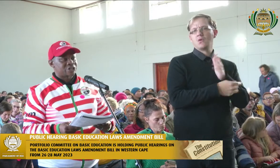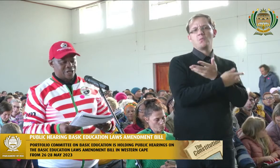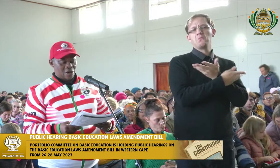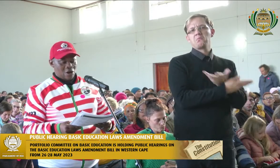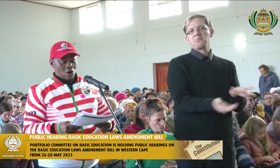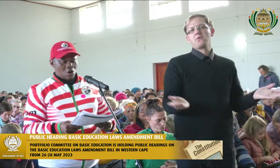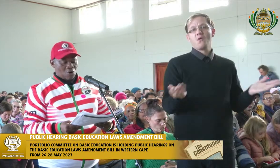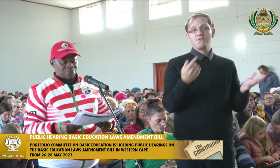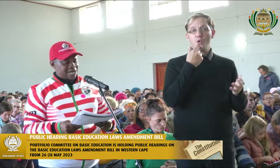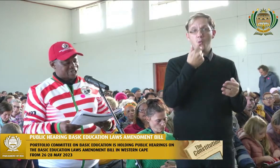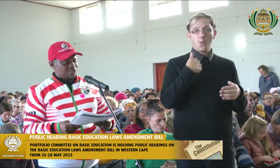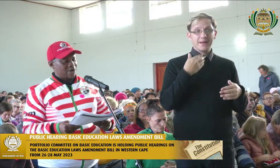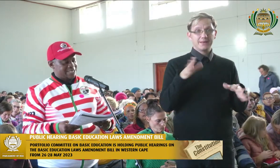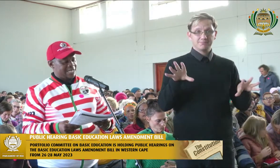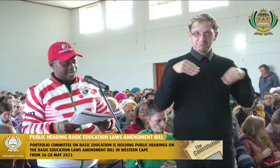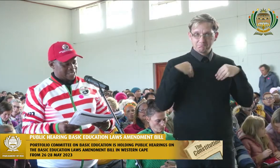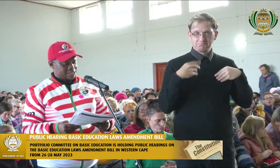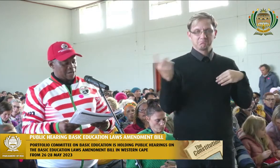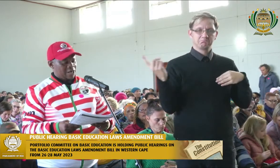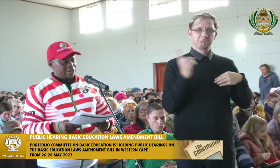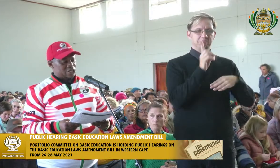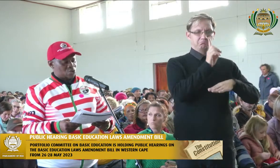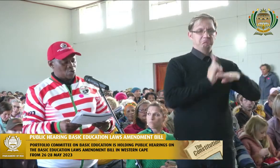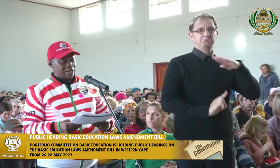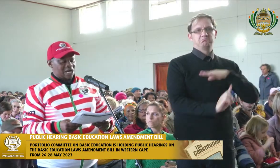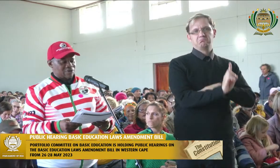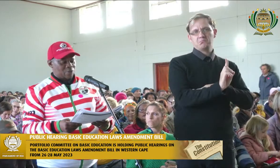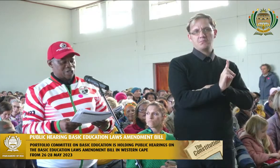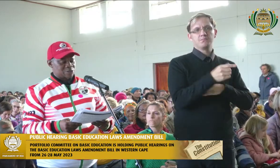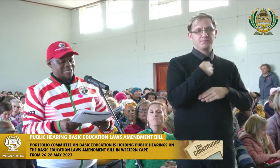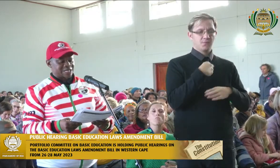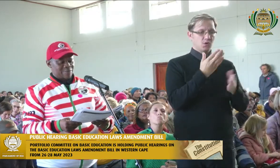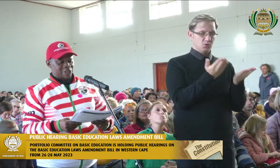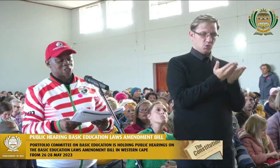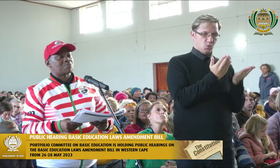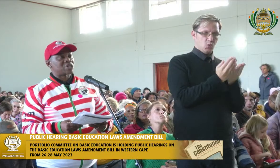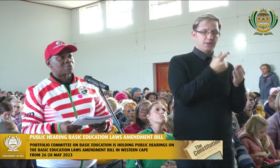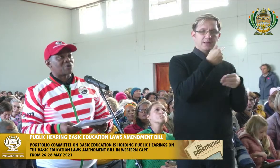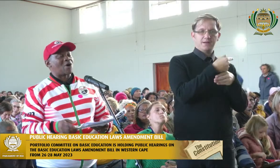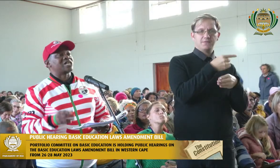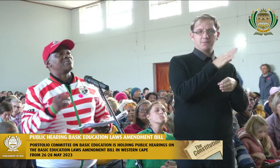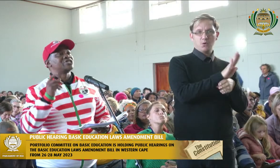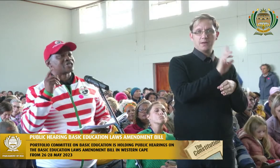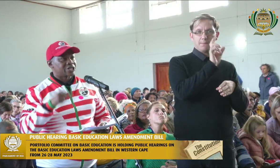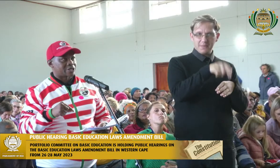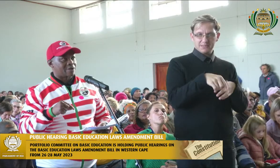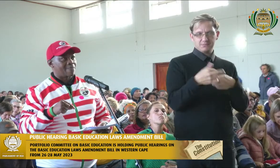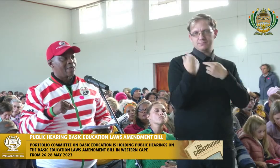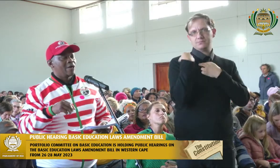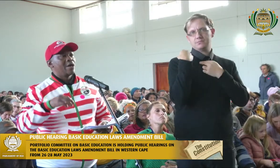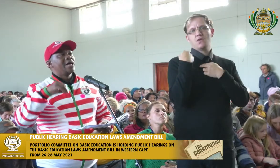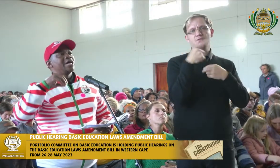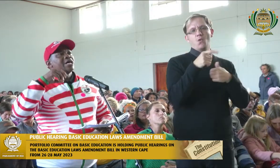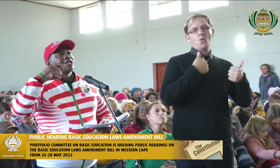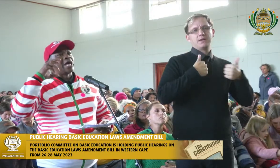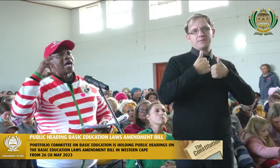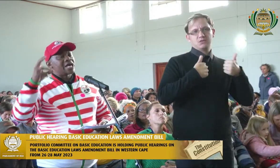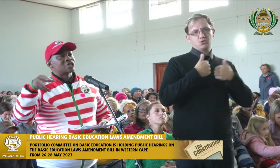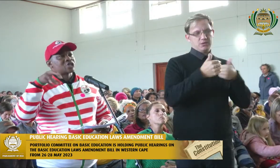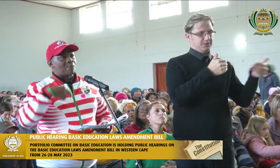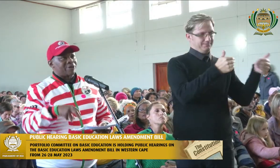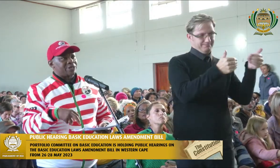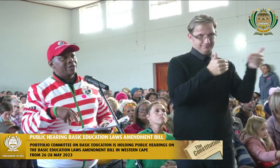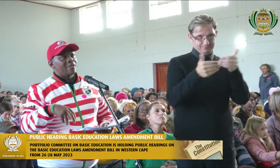the admission of entry phase learners. The school and governing bodies must remain responsible for administration.